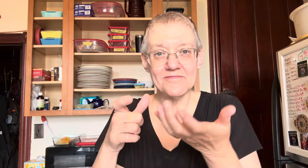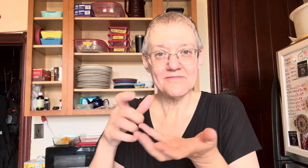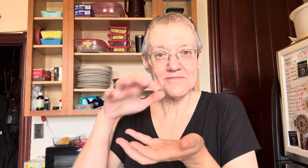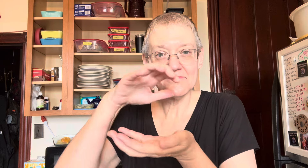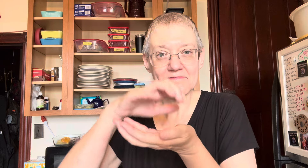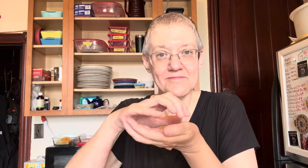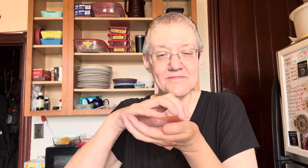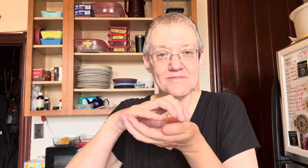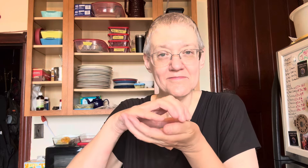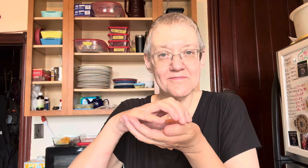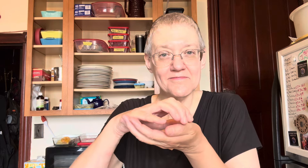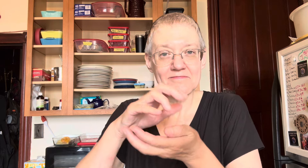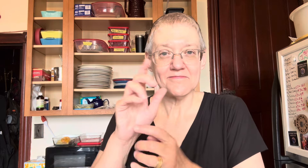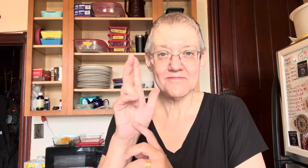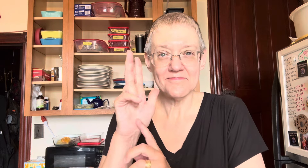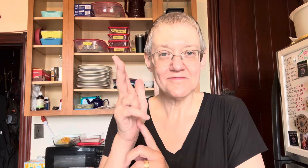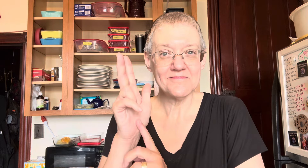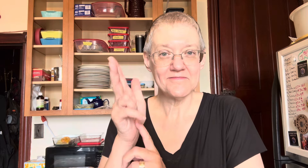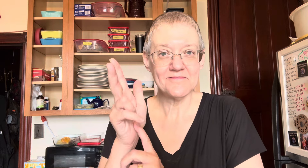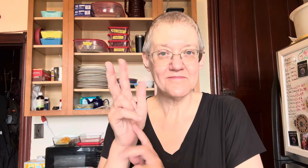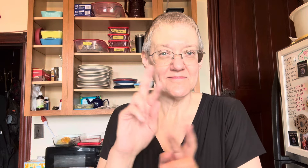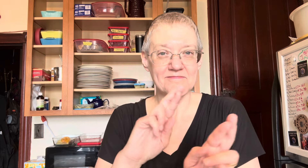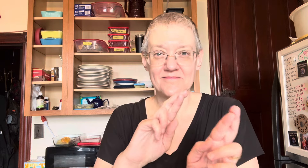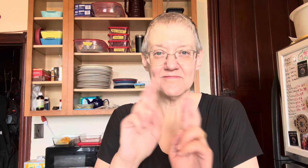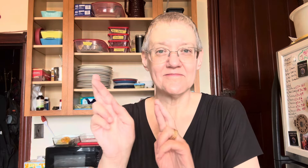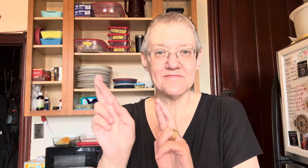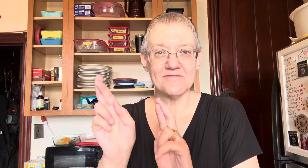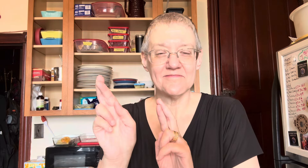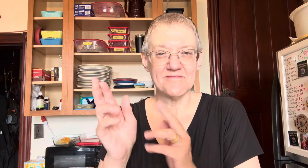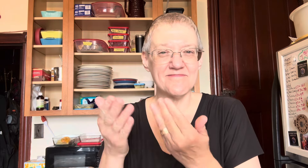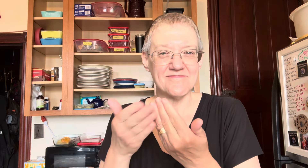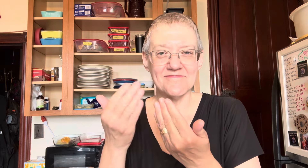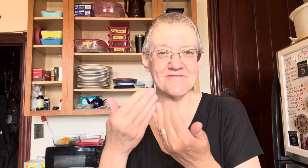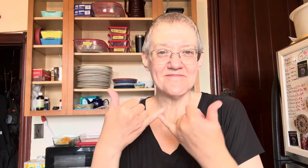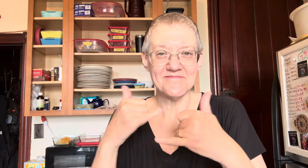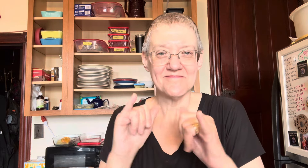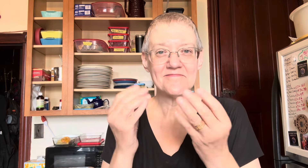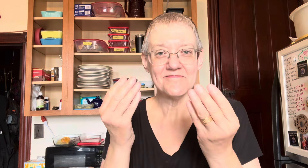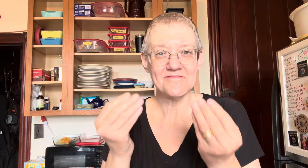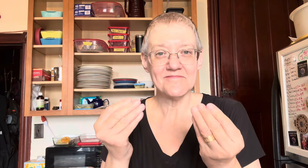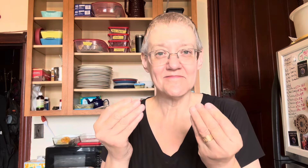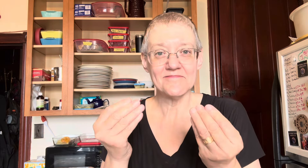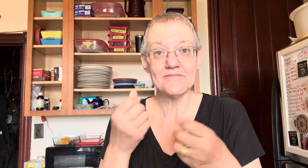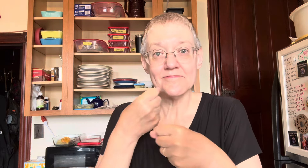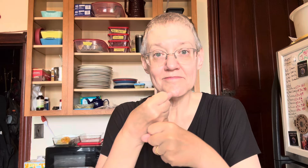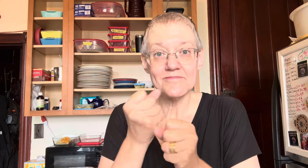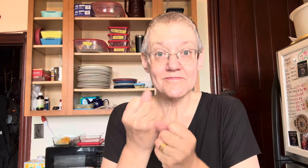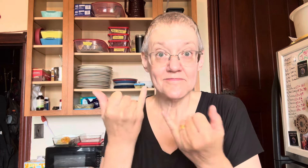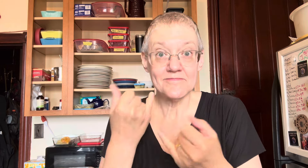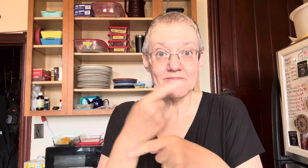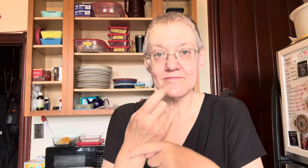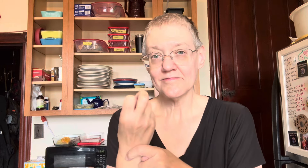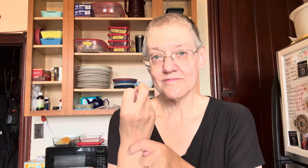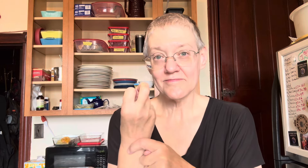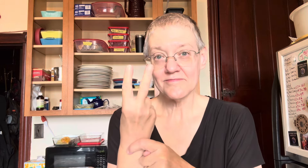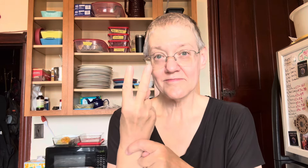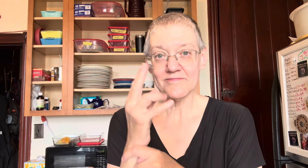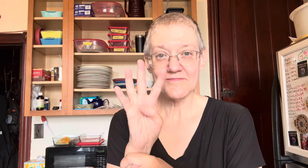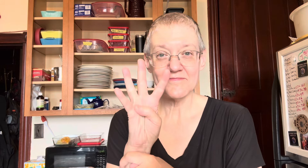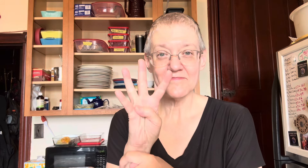microwave inside of a paper plate for 3 minutes and they're still moist.